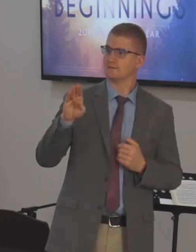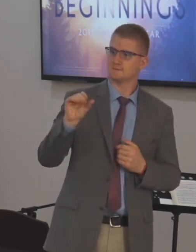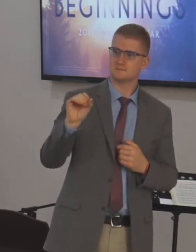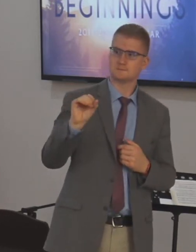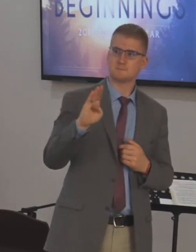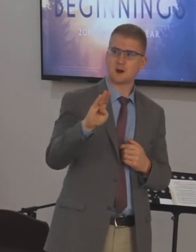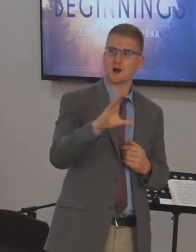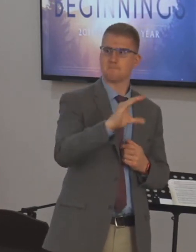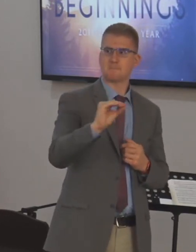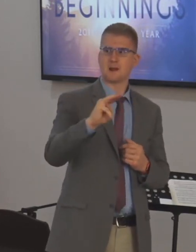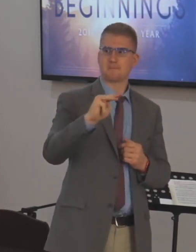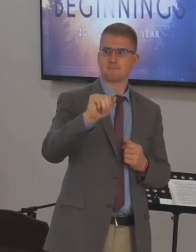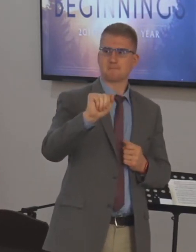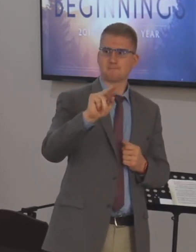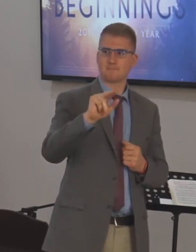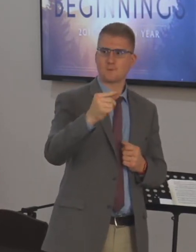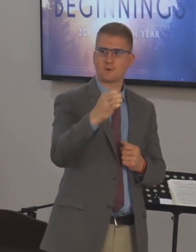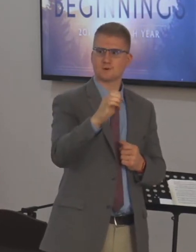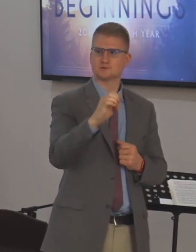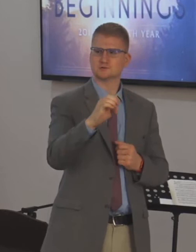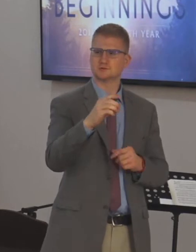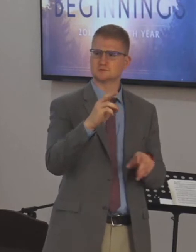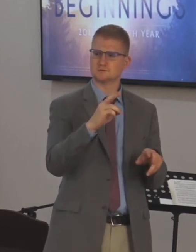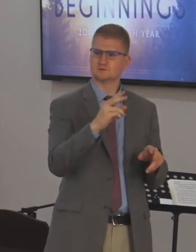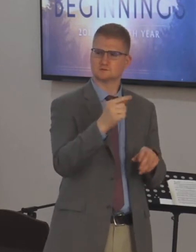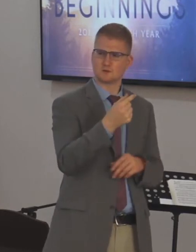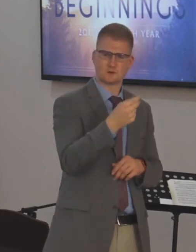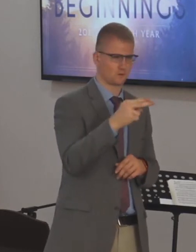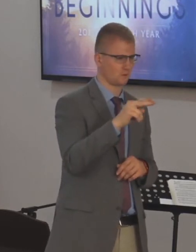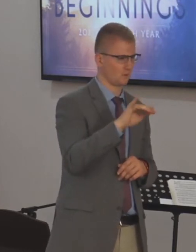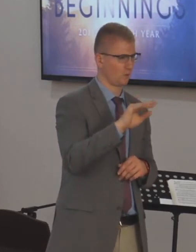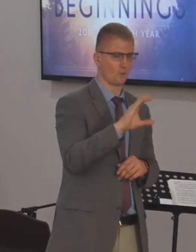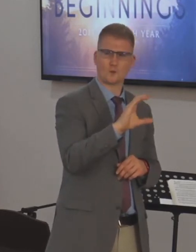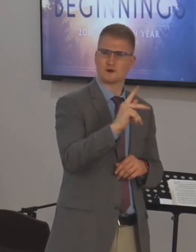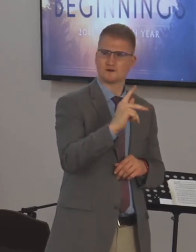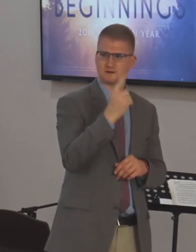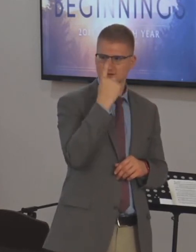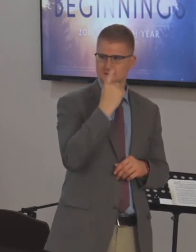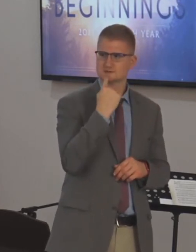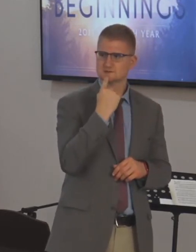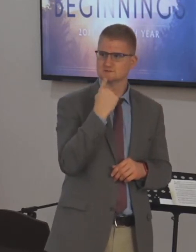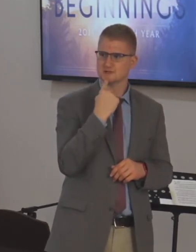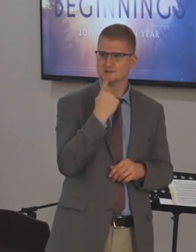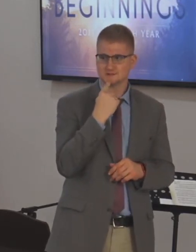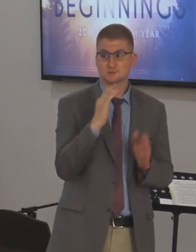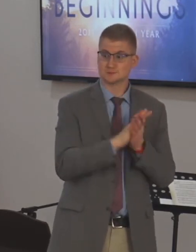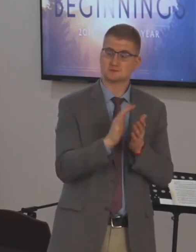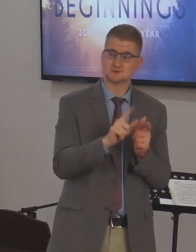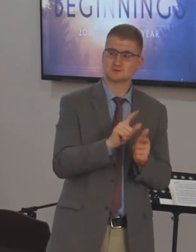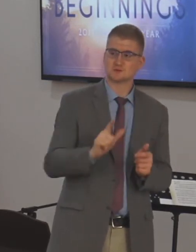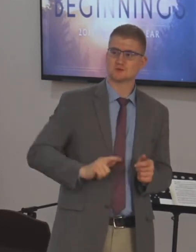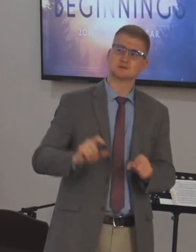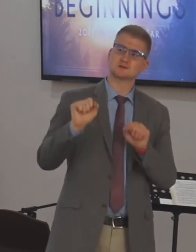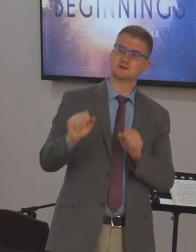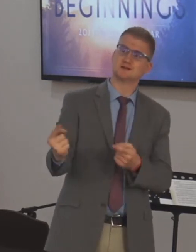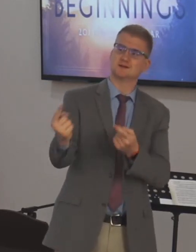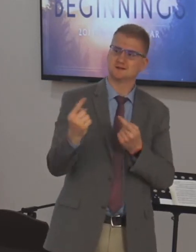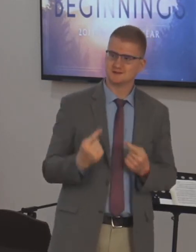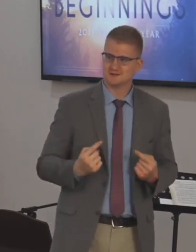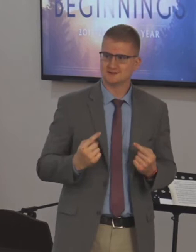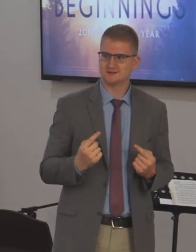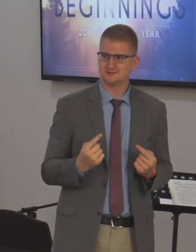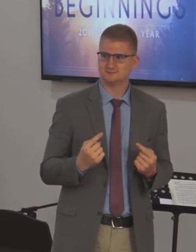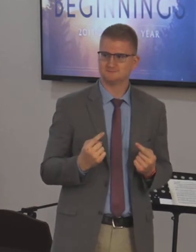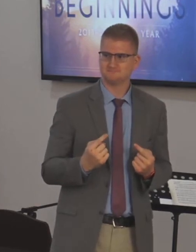Quick with us tonight. Praise the Lord for that. I would have got the ladder if I knew you were coming. I checked